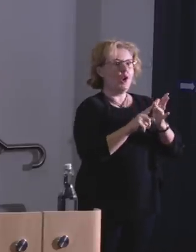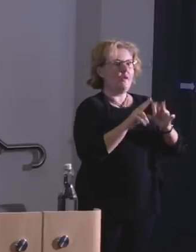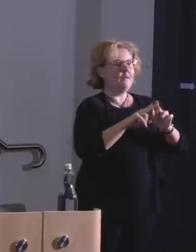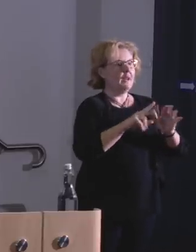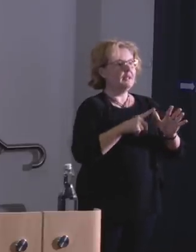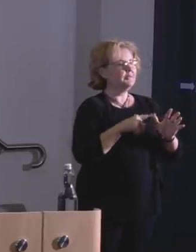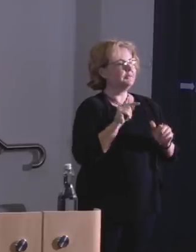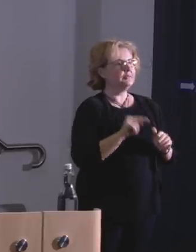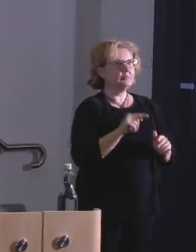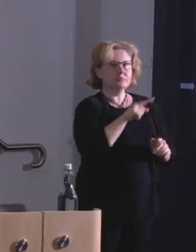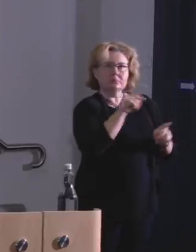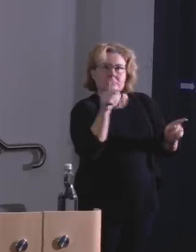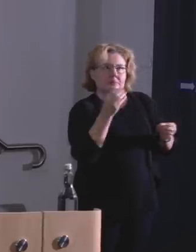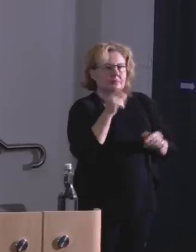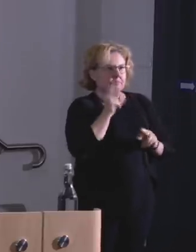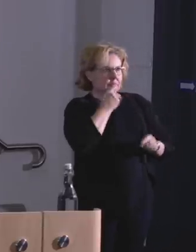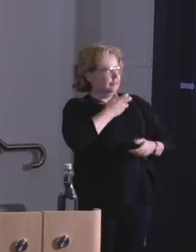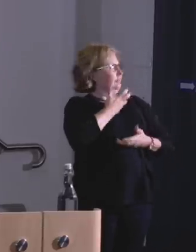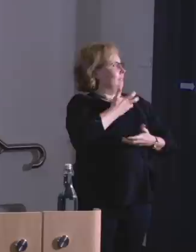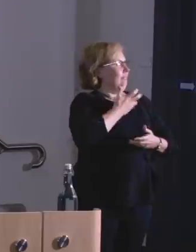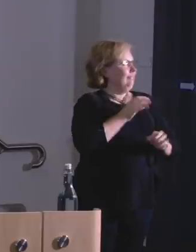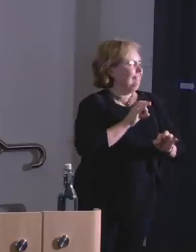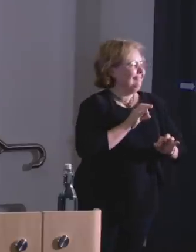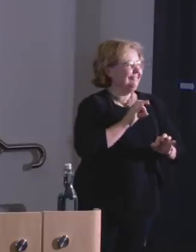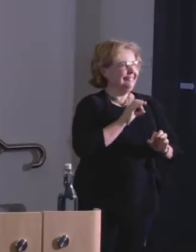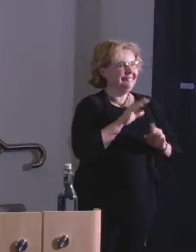Some of you are looking a bit uncomfortable.